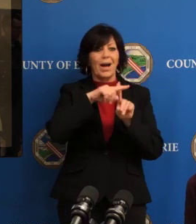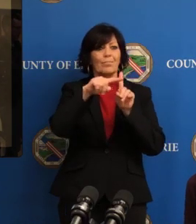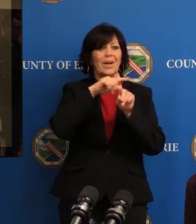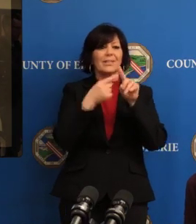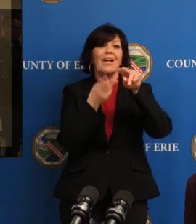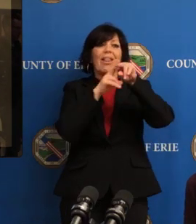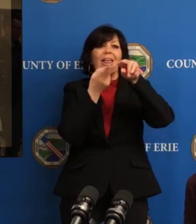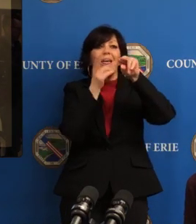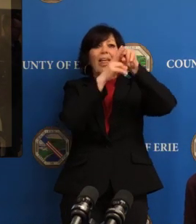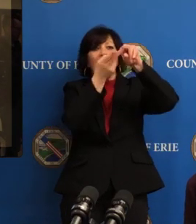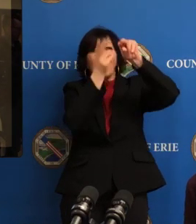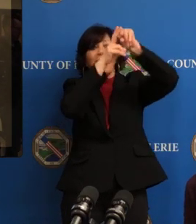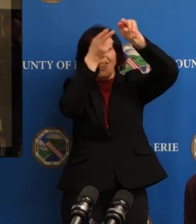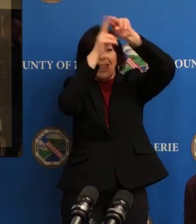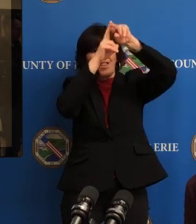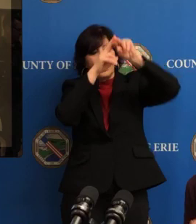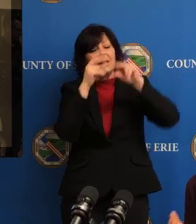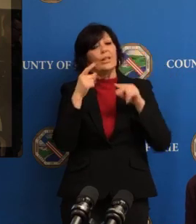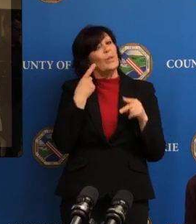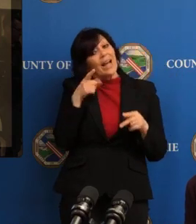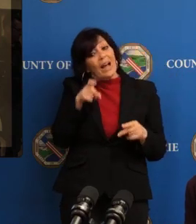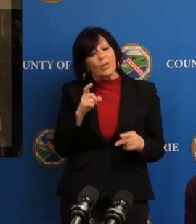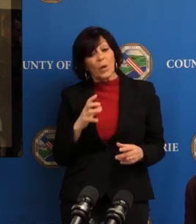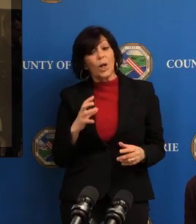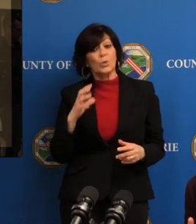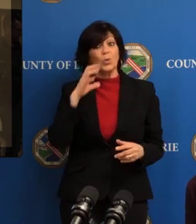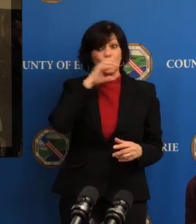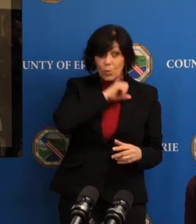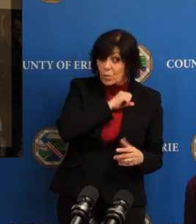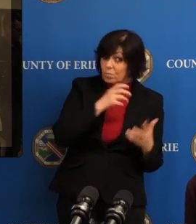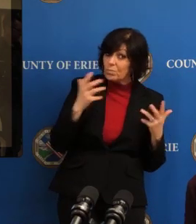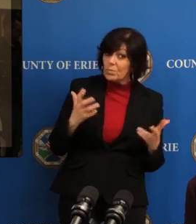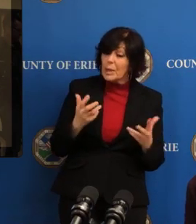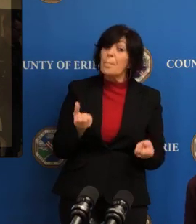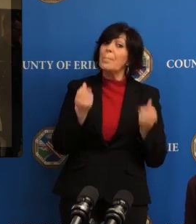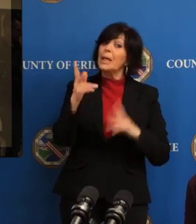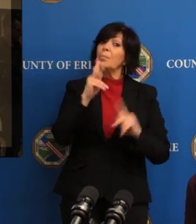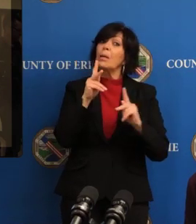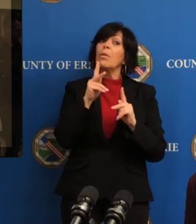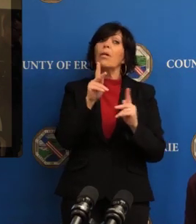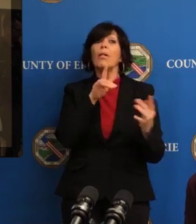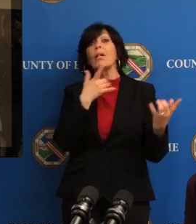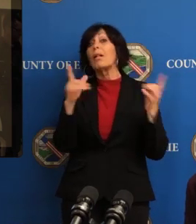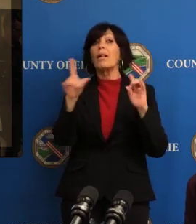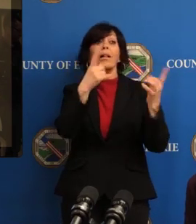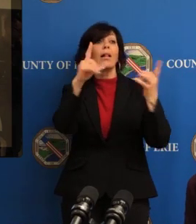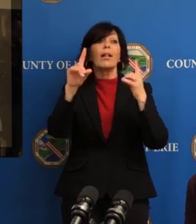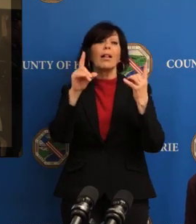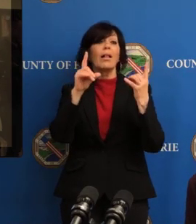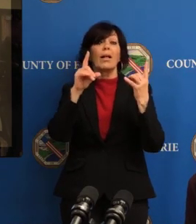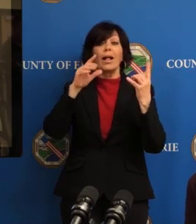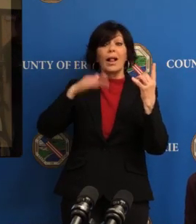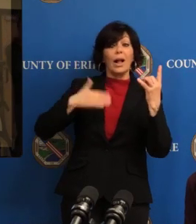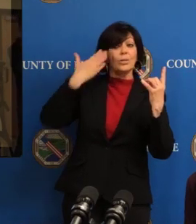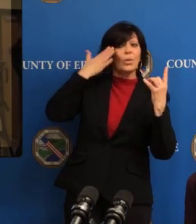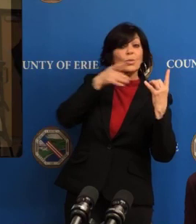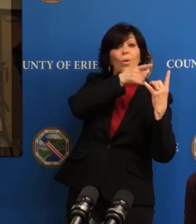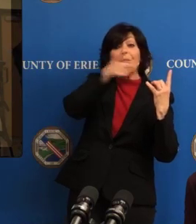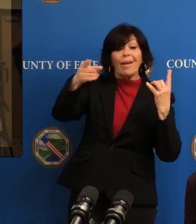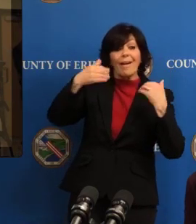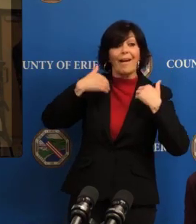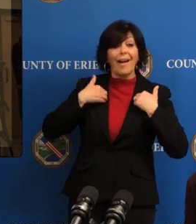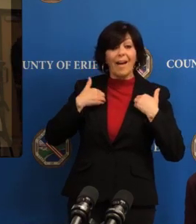So I think that we have to assume is that there are a lot of people walking around that haven't been diagnosed because they